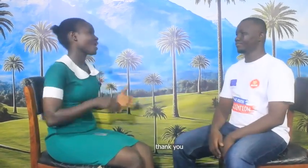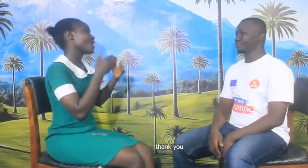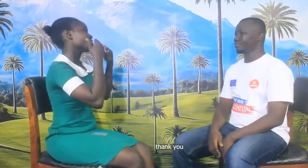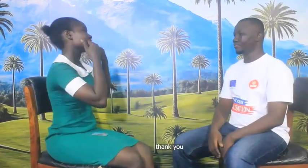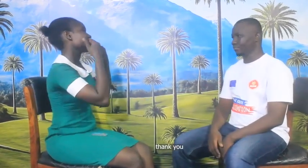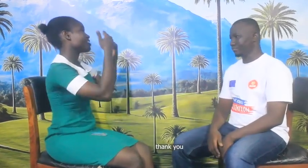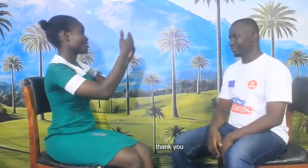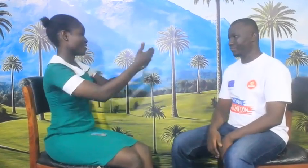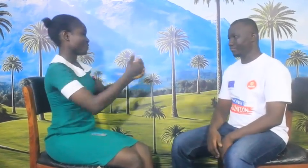Thank you.